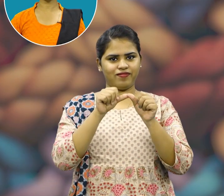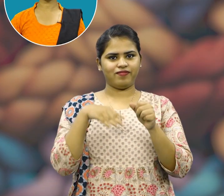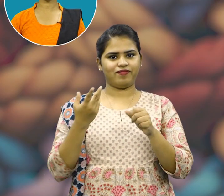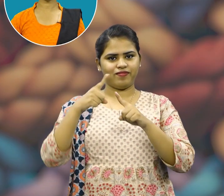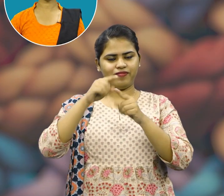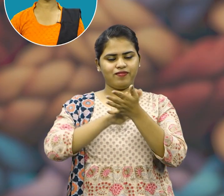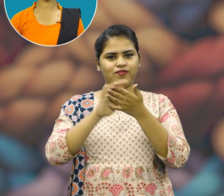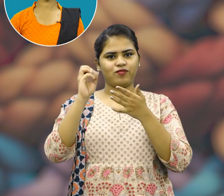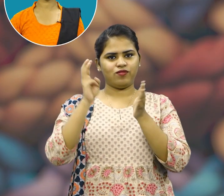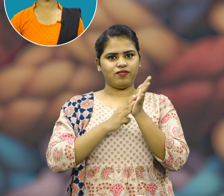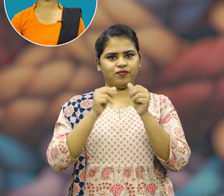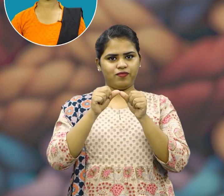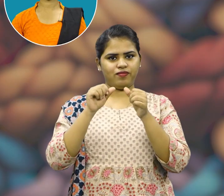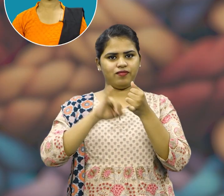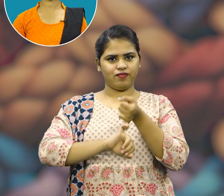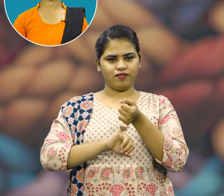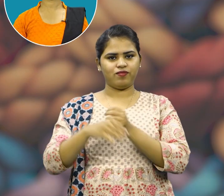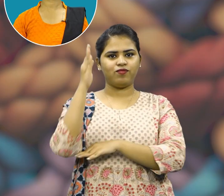presenter